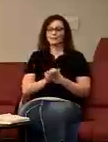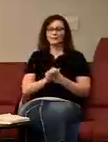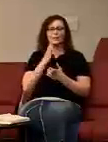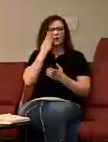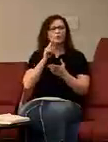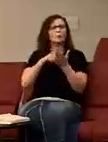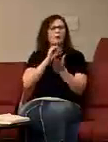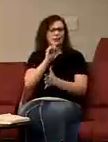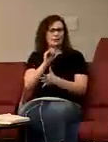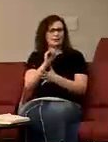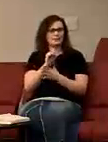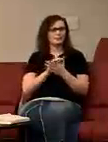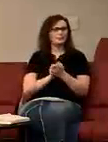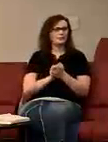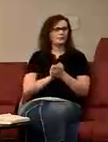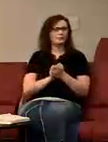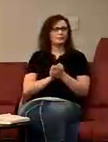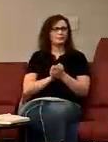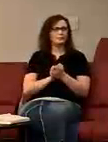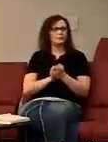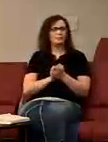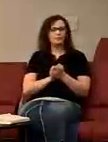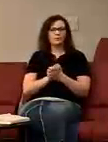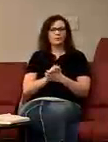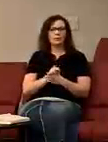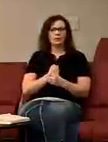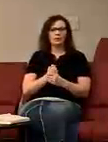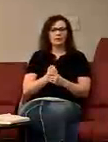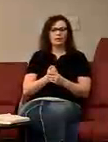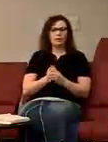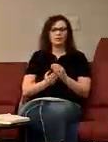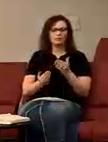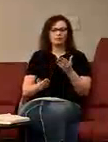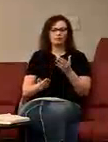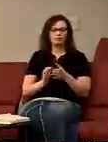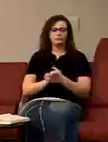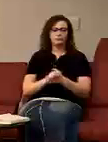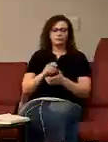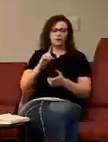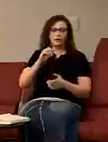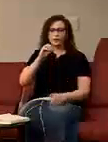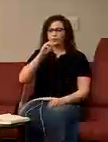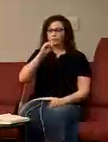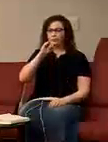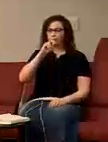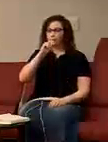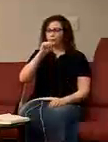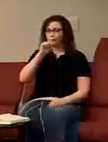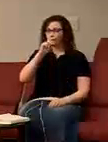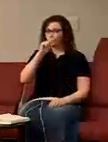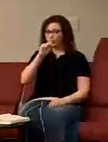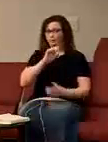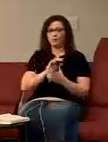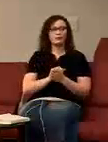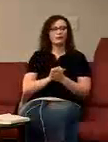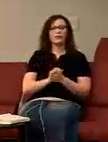not gonna go over it much, but it's dominant and recessive genes. You've probably heard about that. And so like in the eye, your eyes are